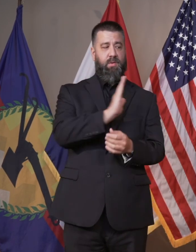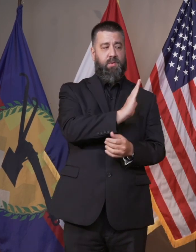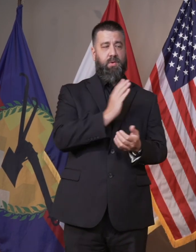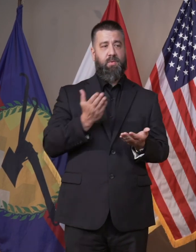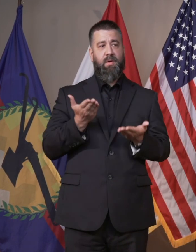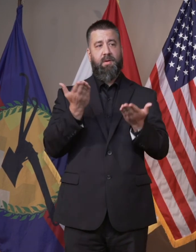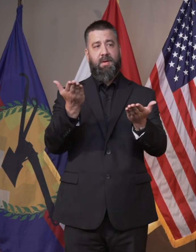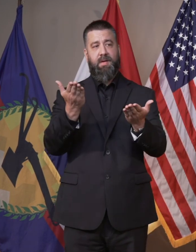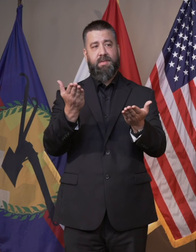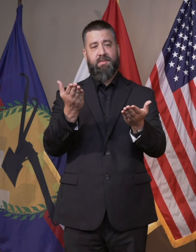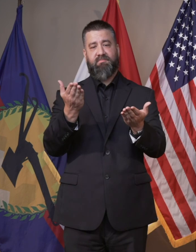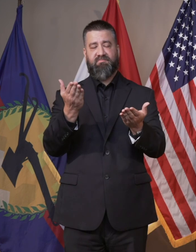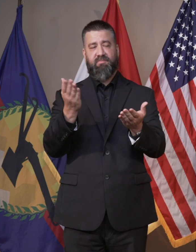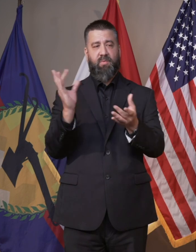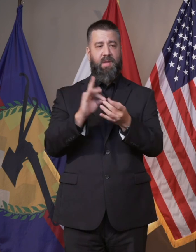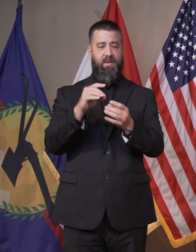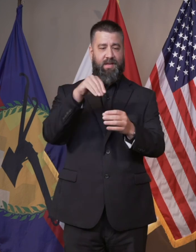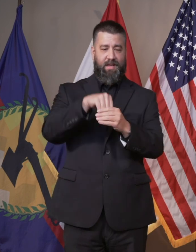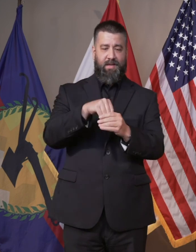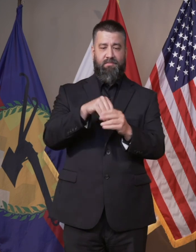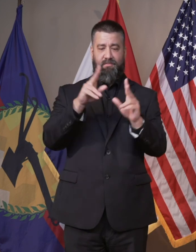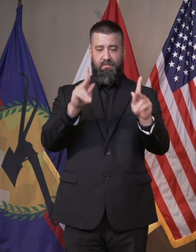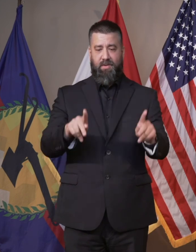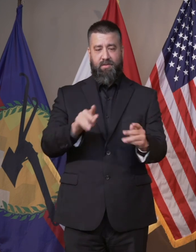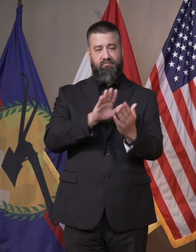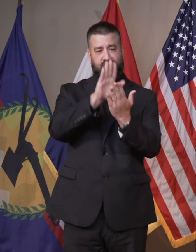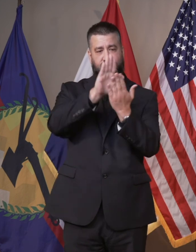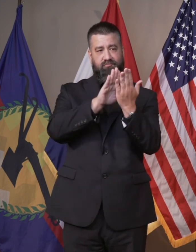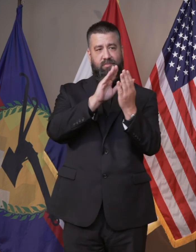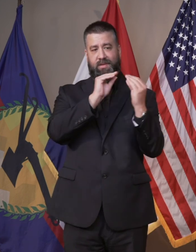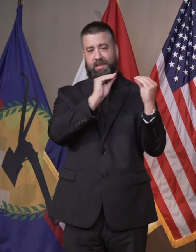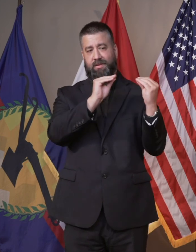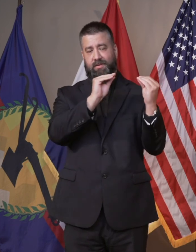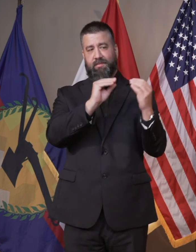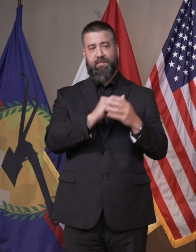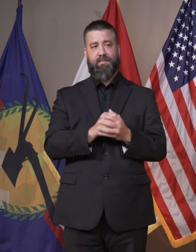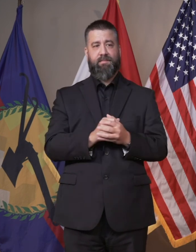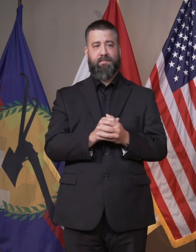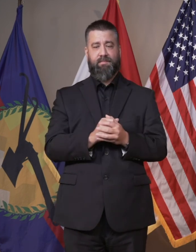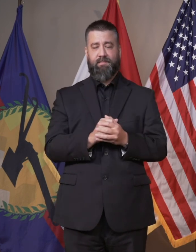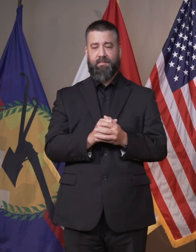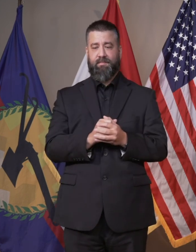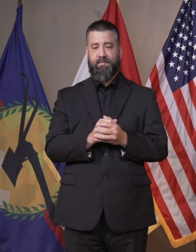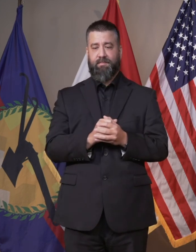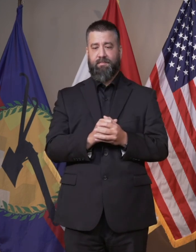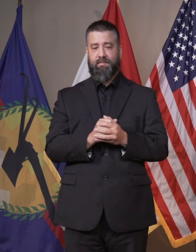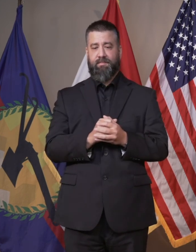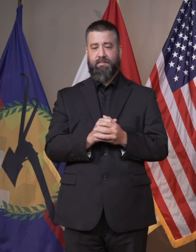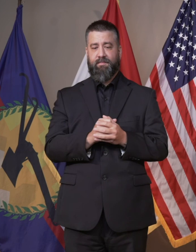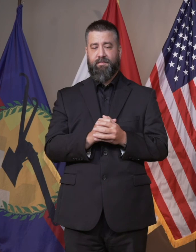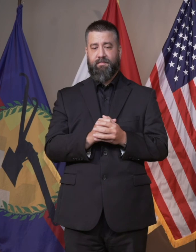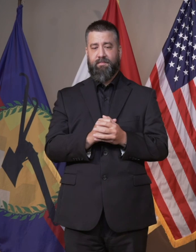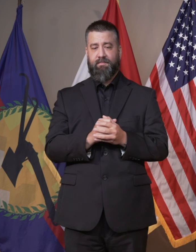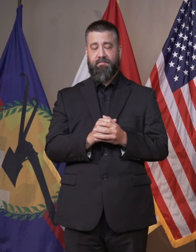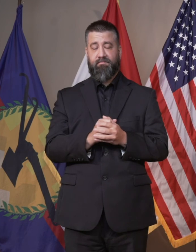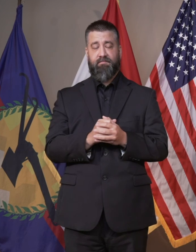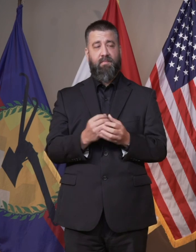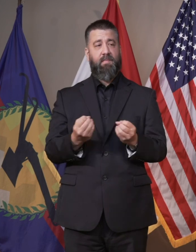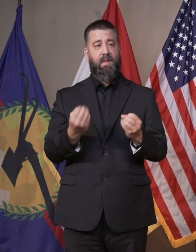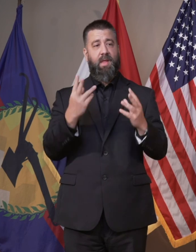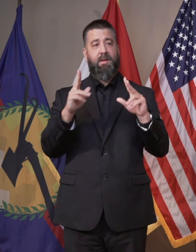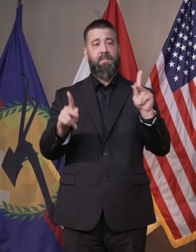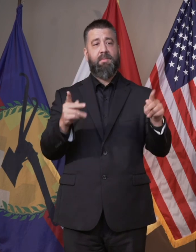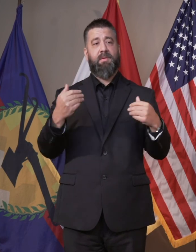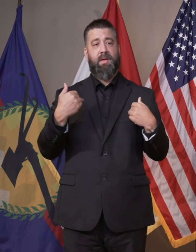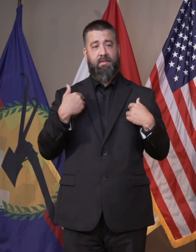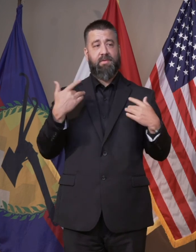as it relates to your recommendation about in-person high school resuming? Well, there is a lot of folks that are, have concerns, and